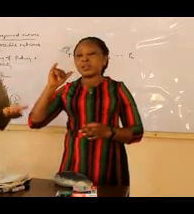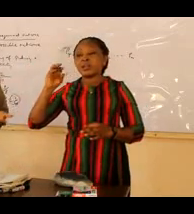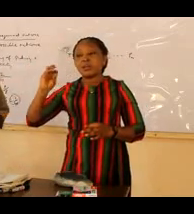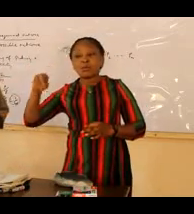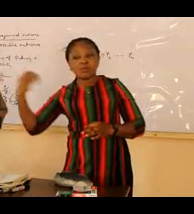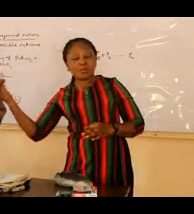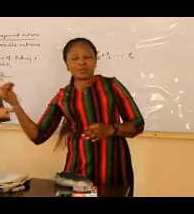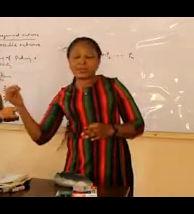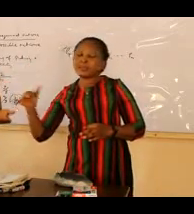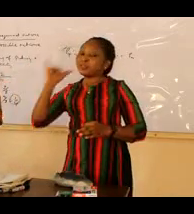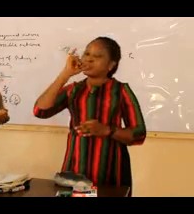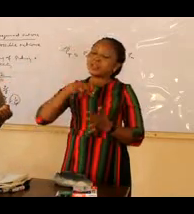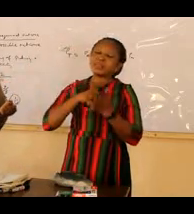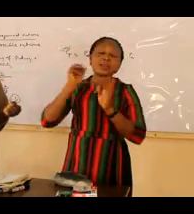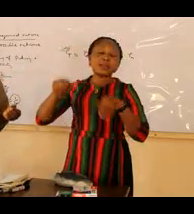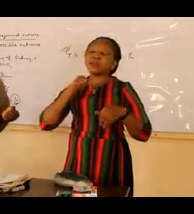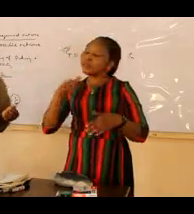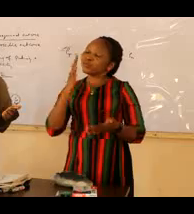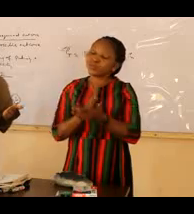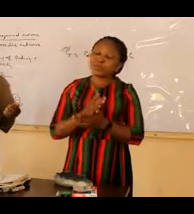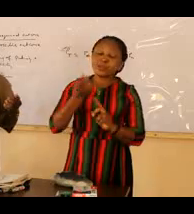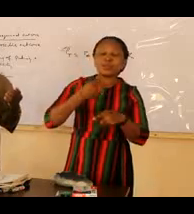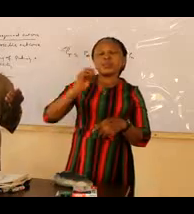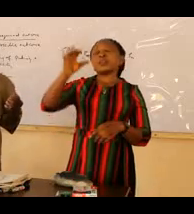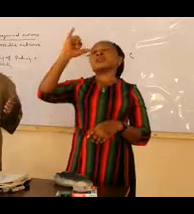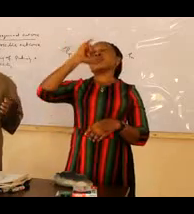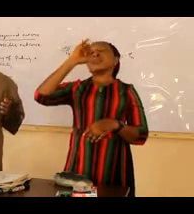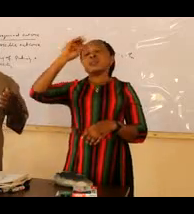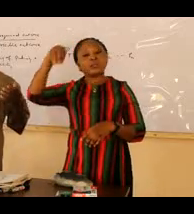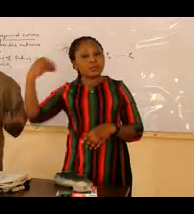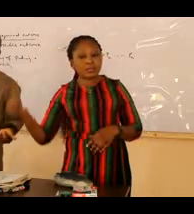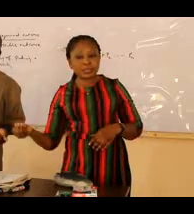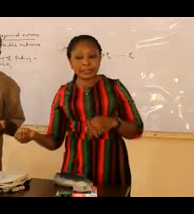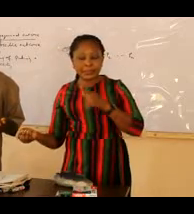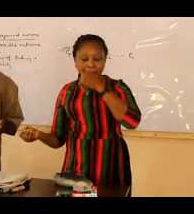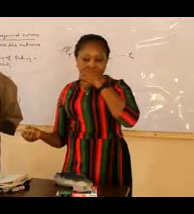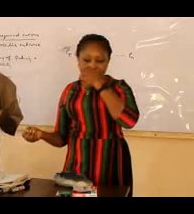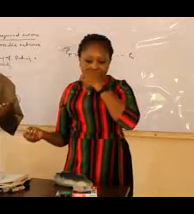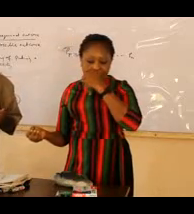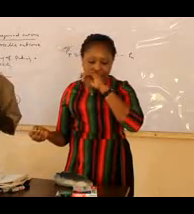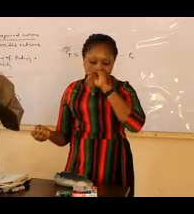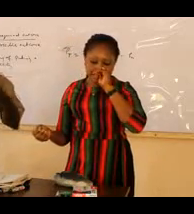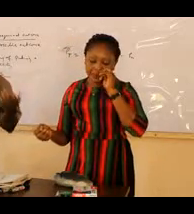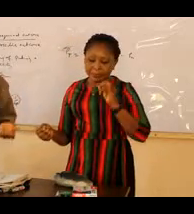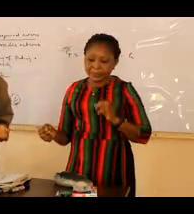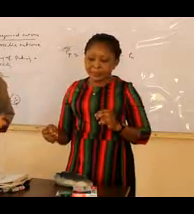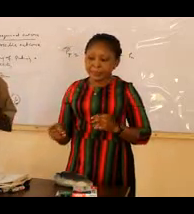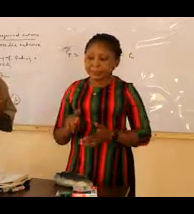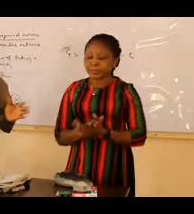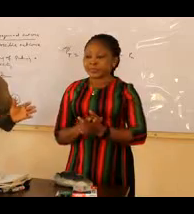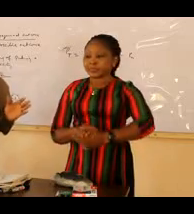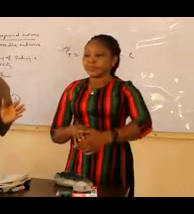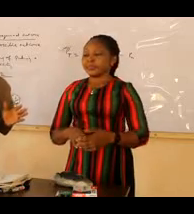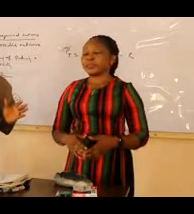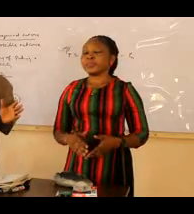a restaurant, and also I don't know what I use the word greedy people, but sometimes people like to